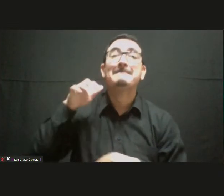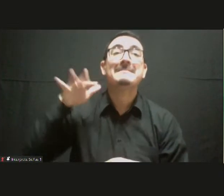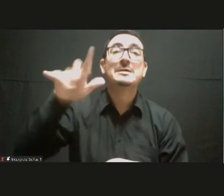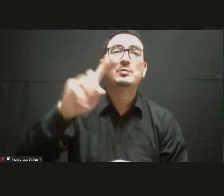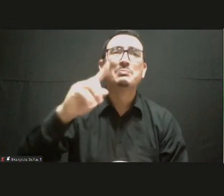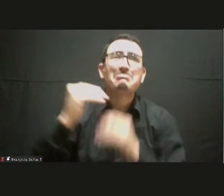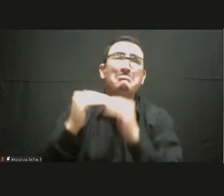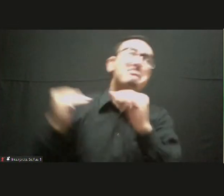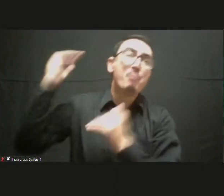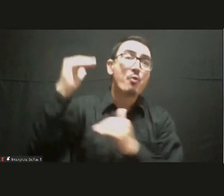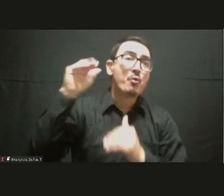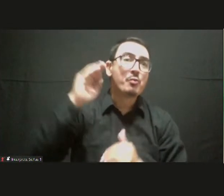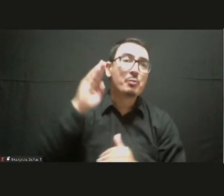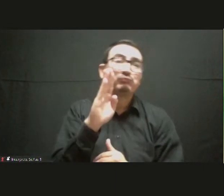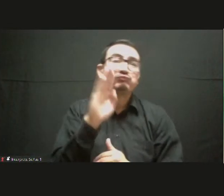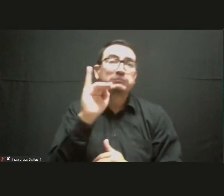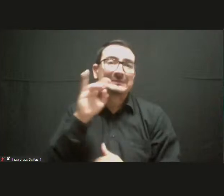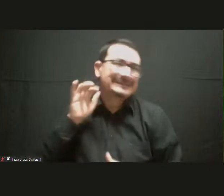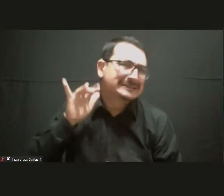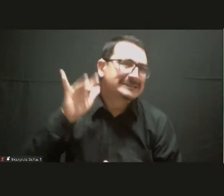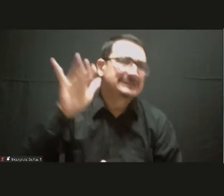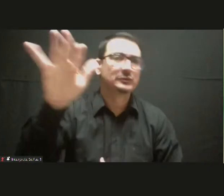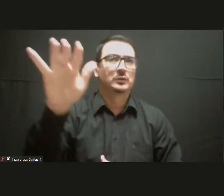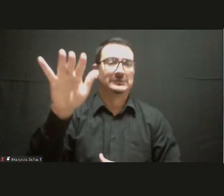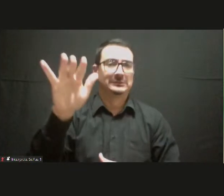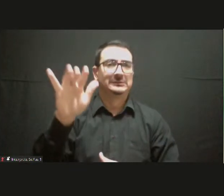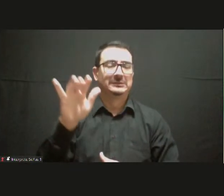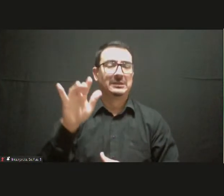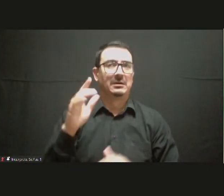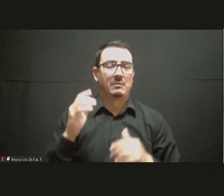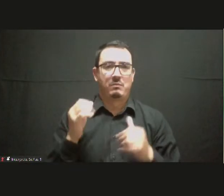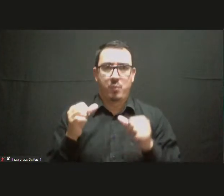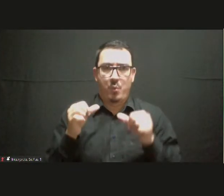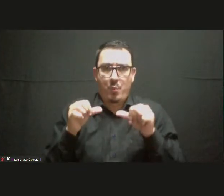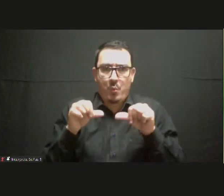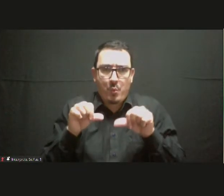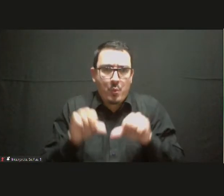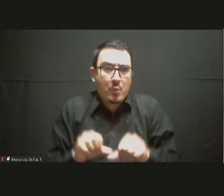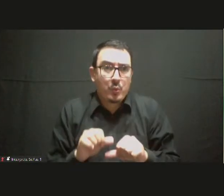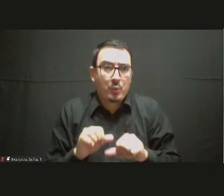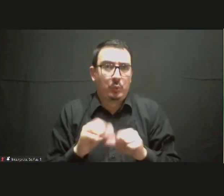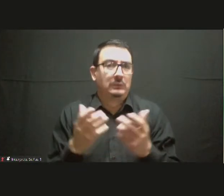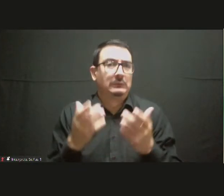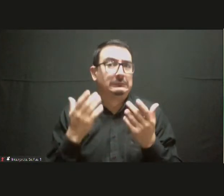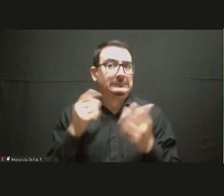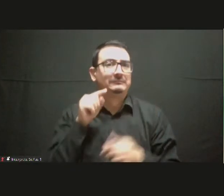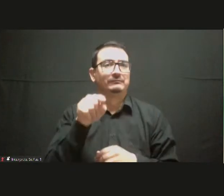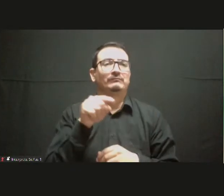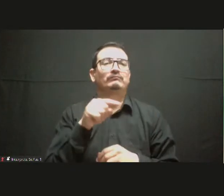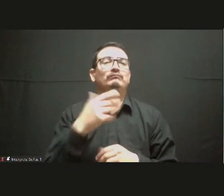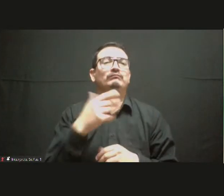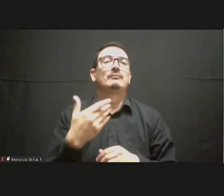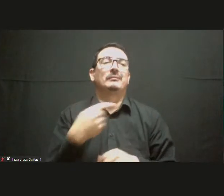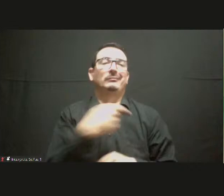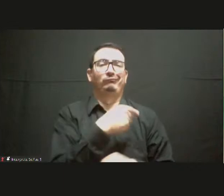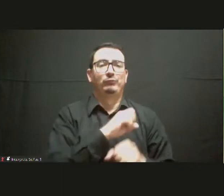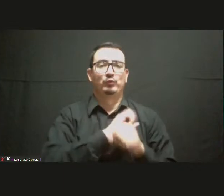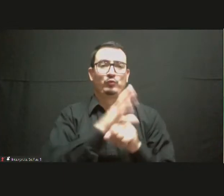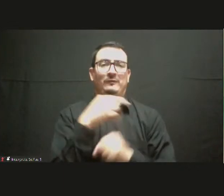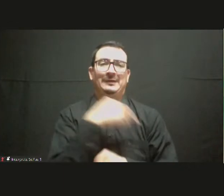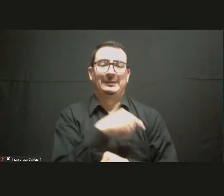Tourism Organization, a return to pre-COVID-19 international tourist arrival levels is